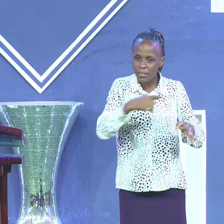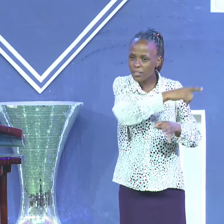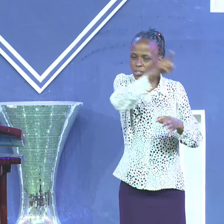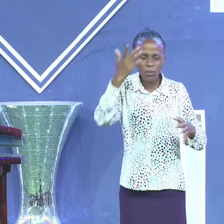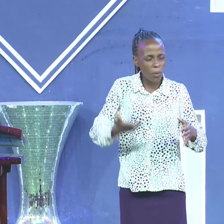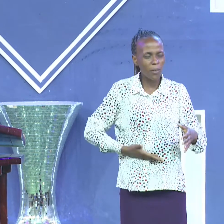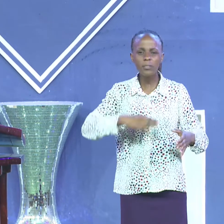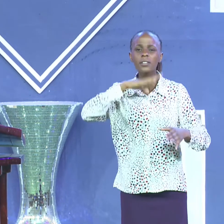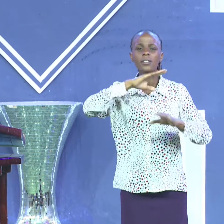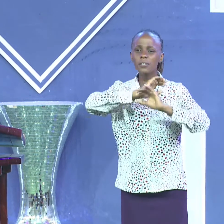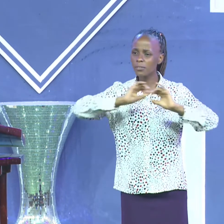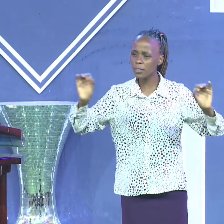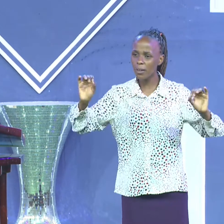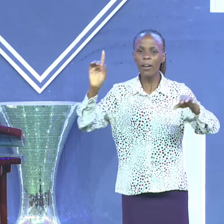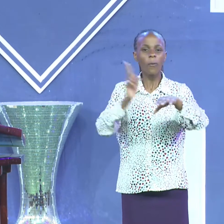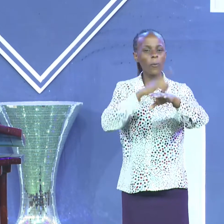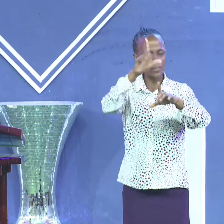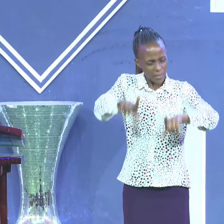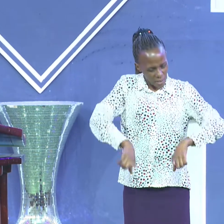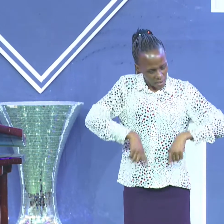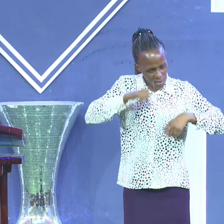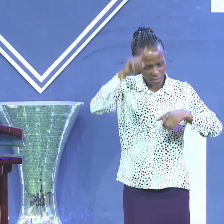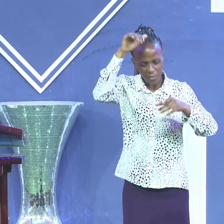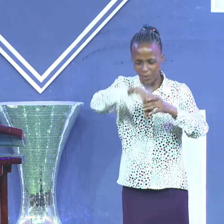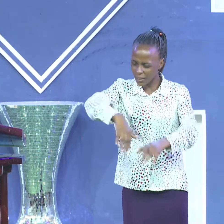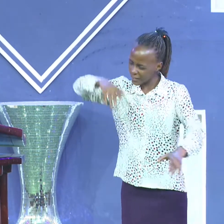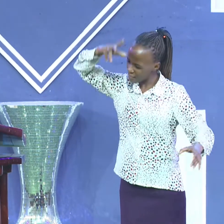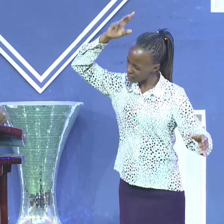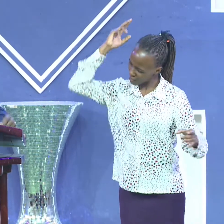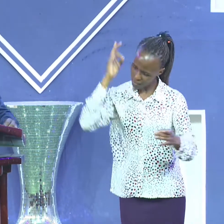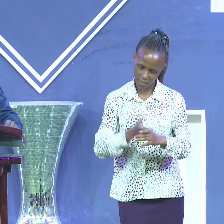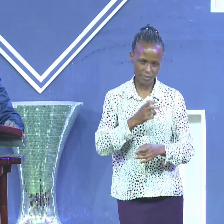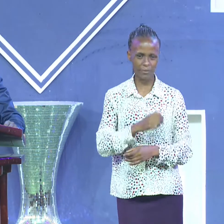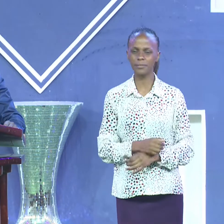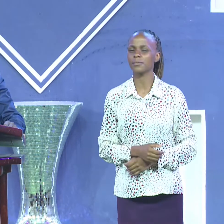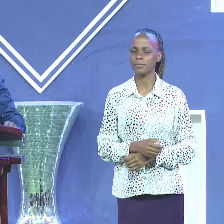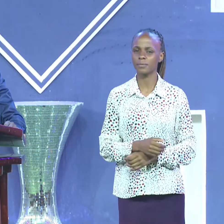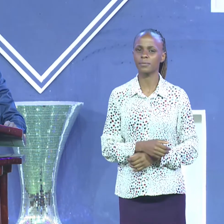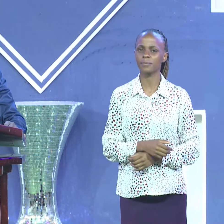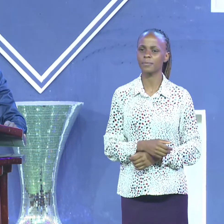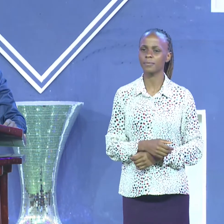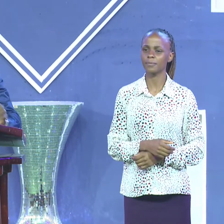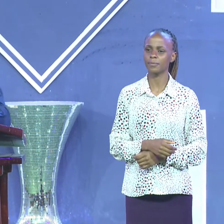When what you have is not sufficient. When the life you're going through is very tough.